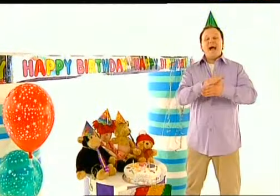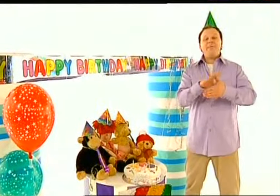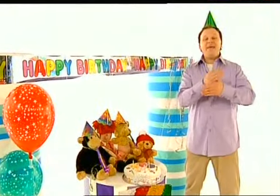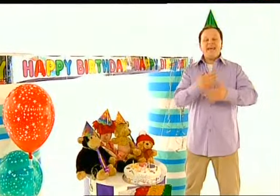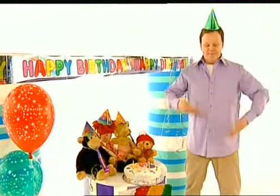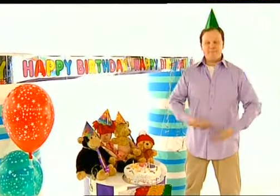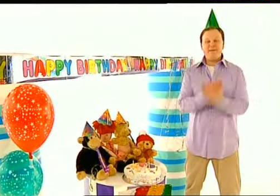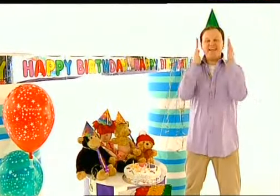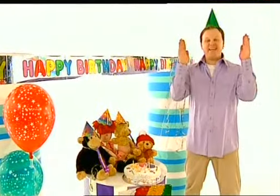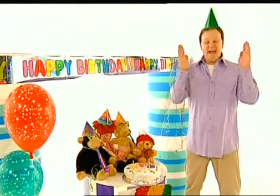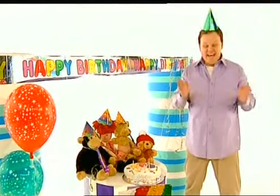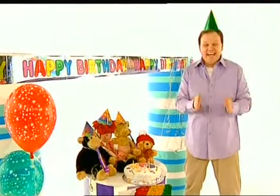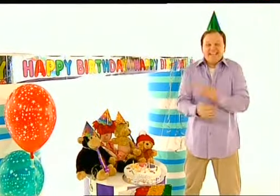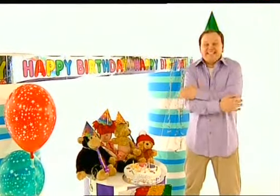Happy birthday, little Teddy!